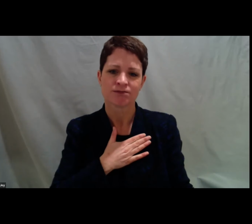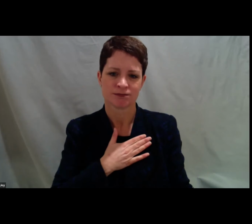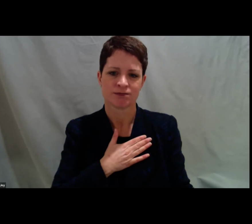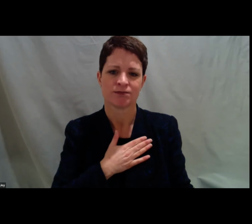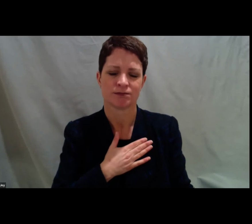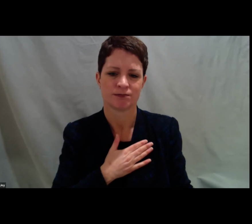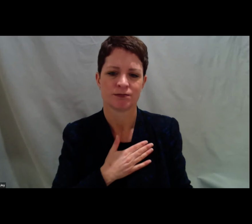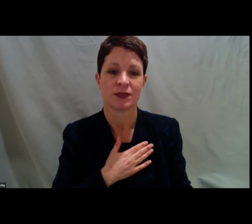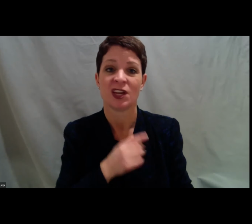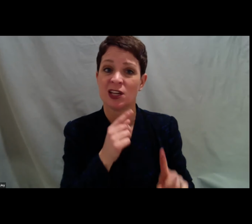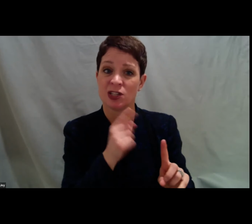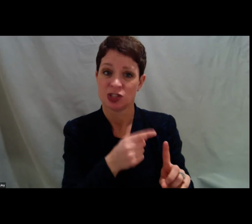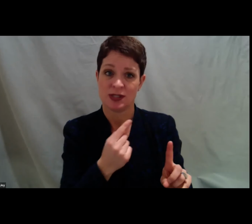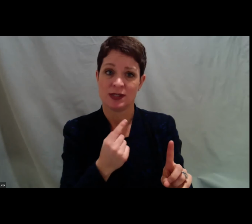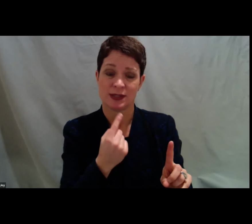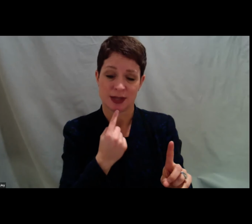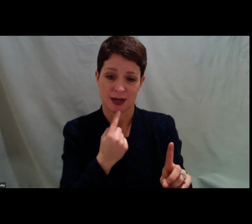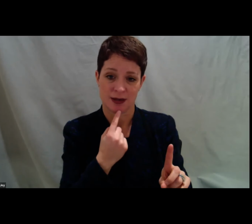As she said,